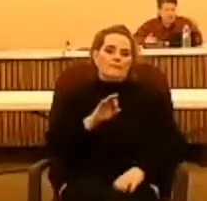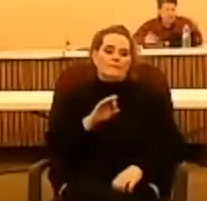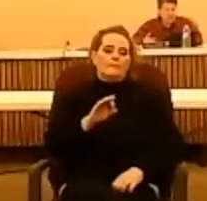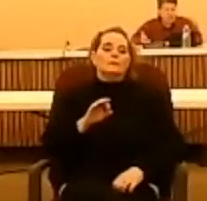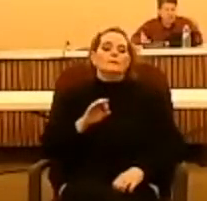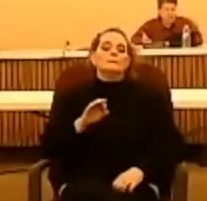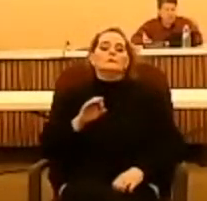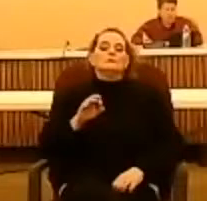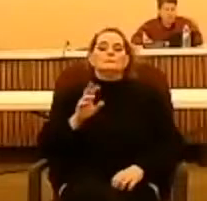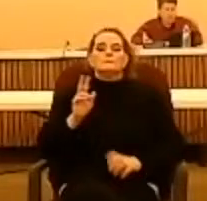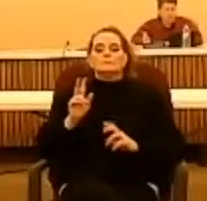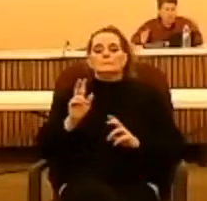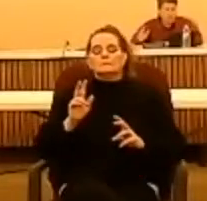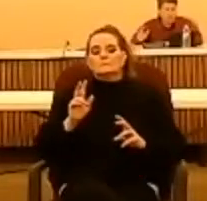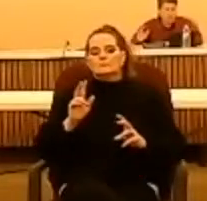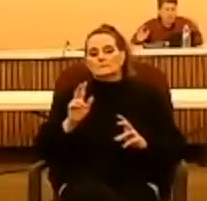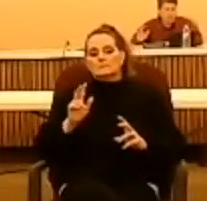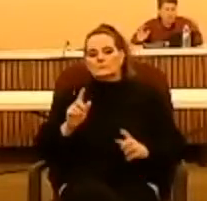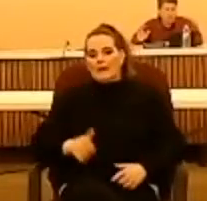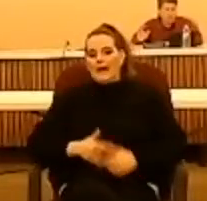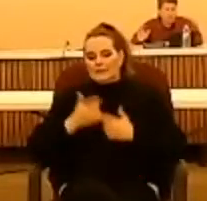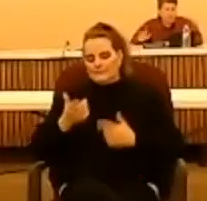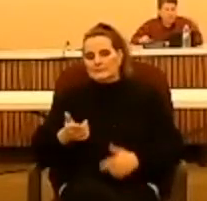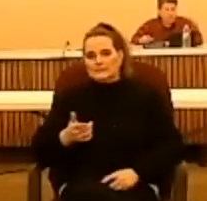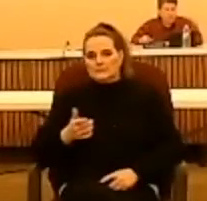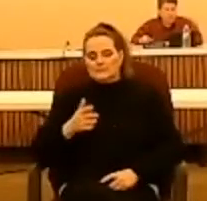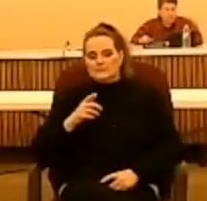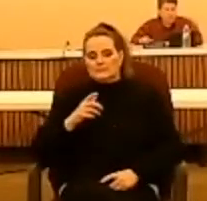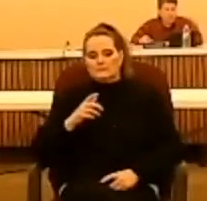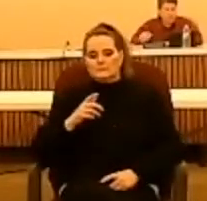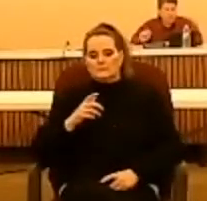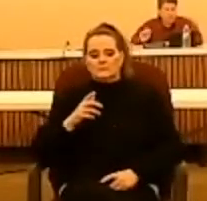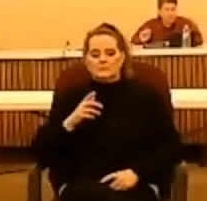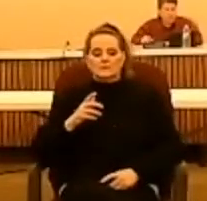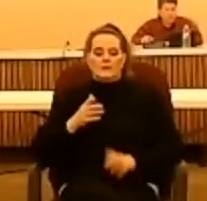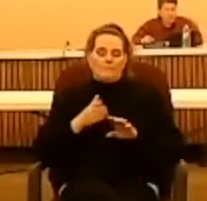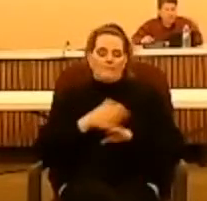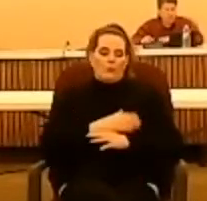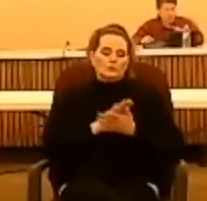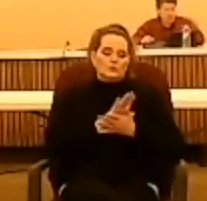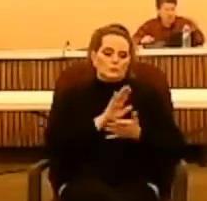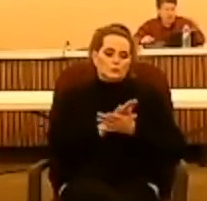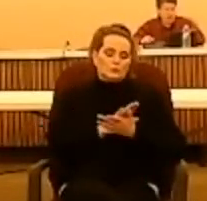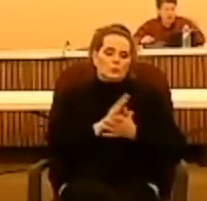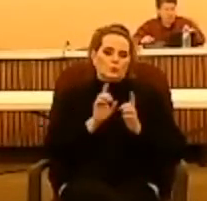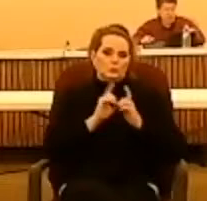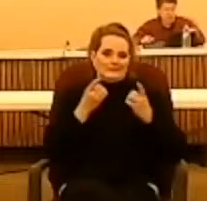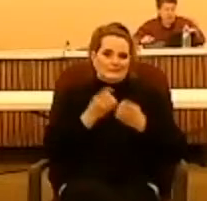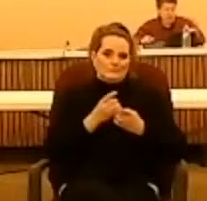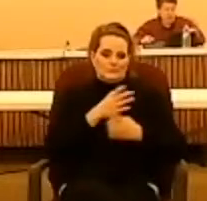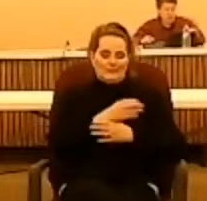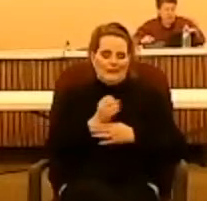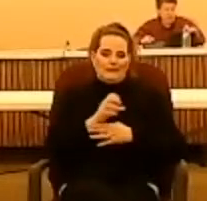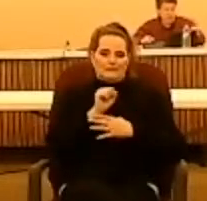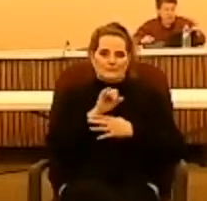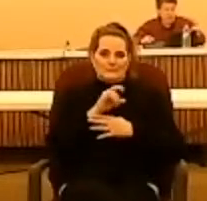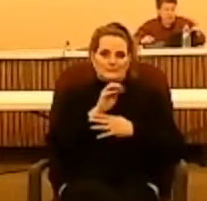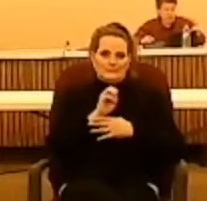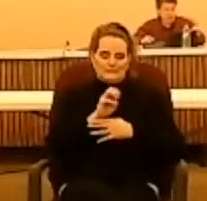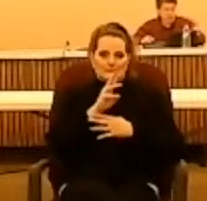until the easement for the school district is in place and until the sidewalk's in place. So,